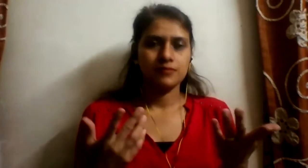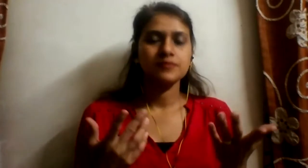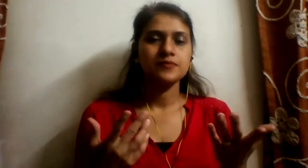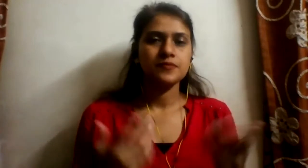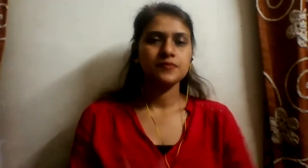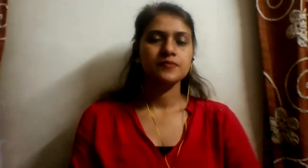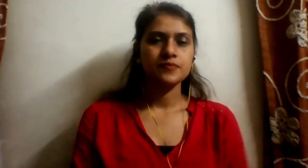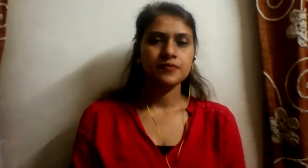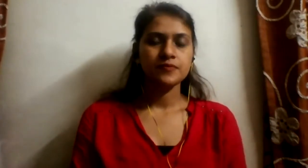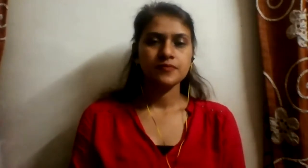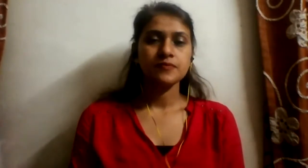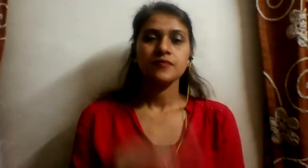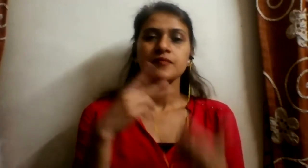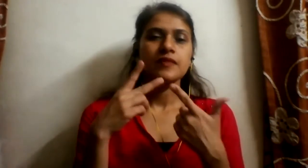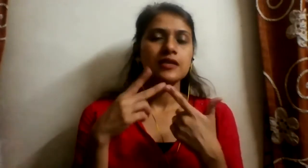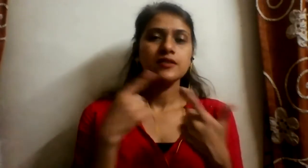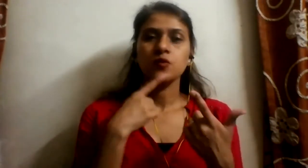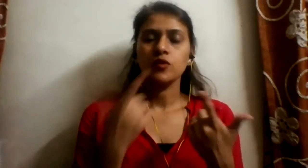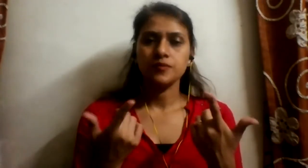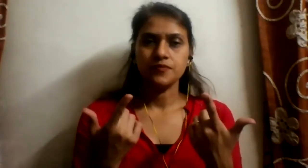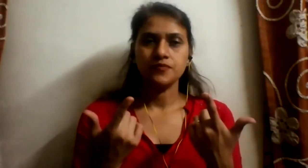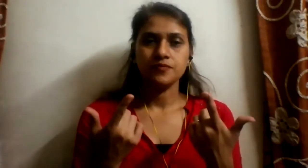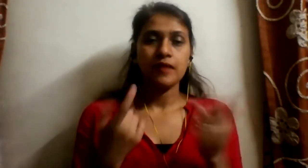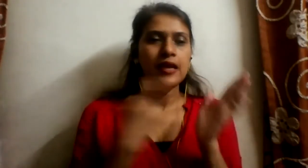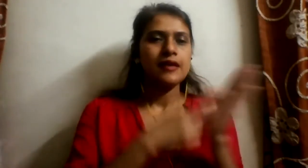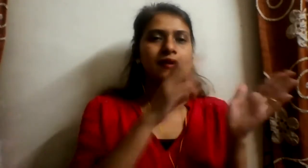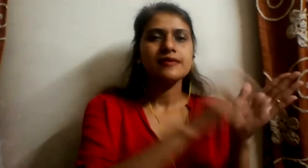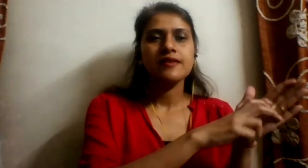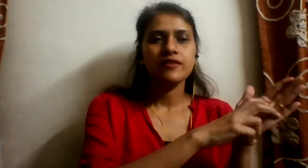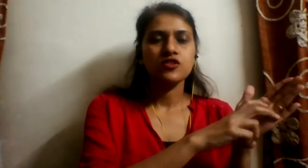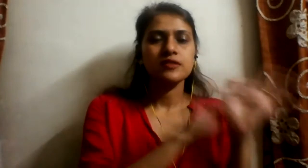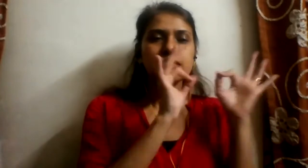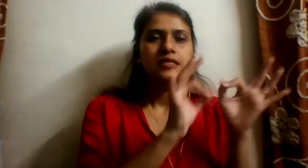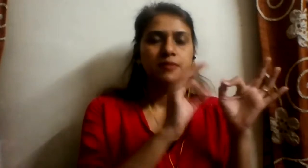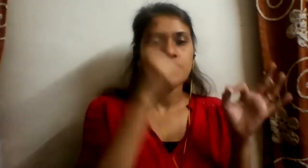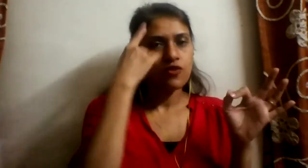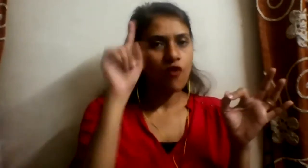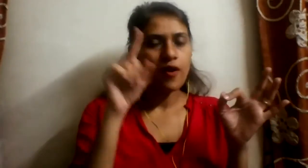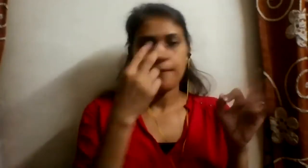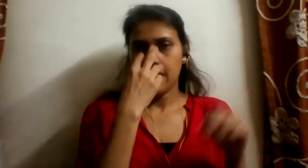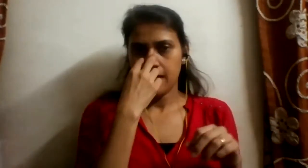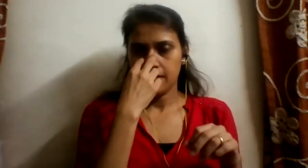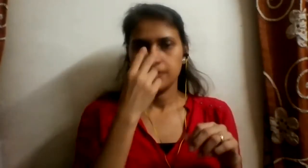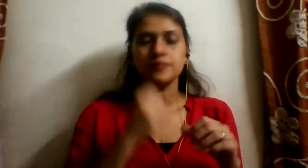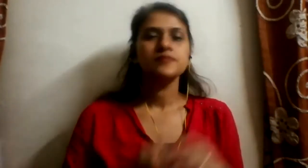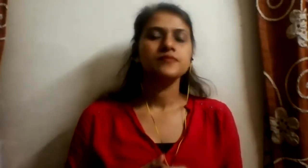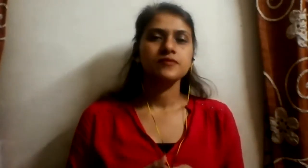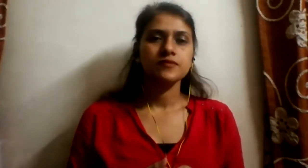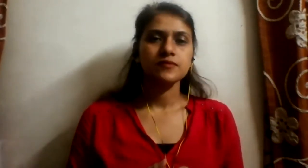Now, secondly, there is also reservation for persons with disabilities, especially for blind. And